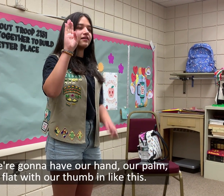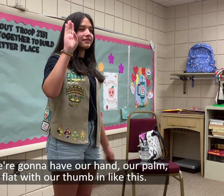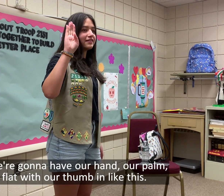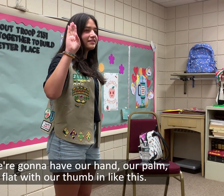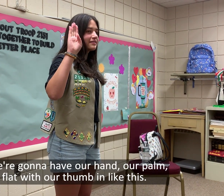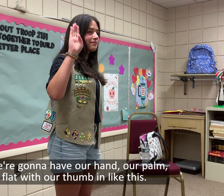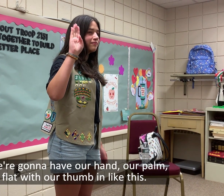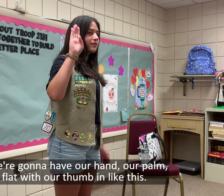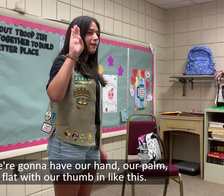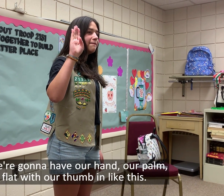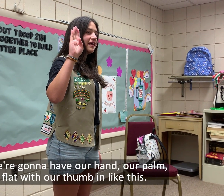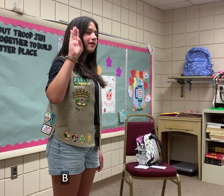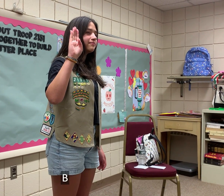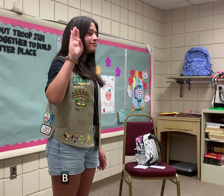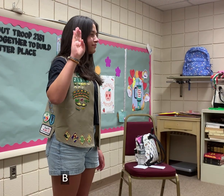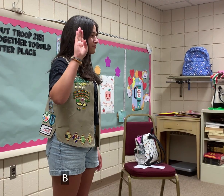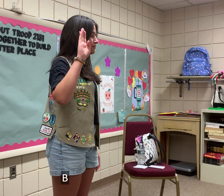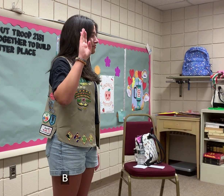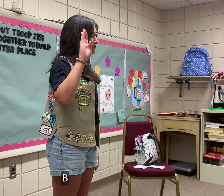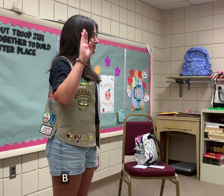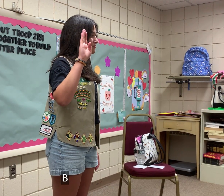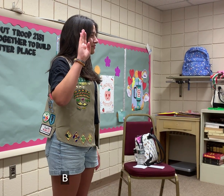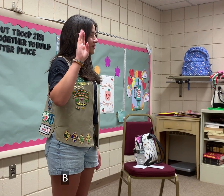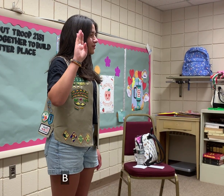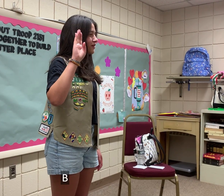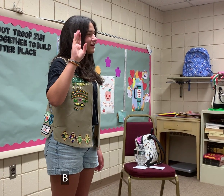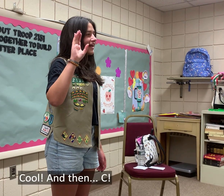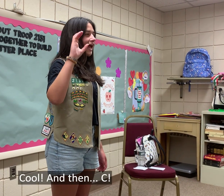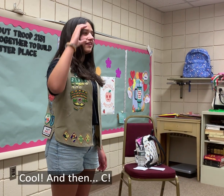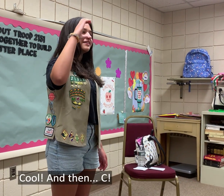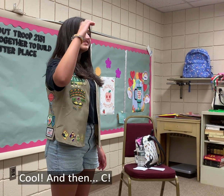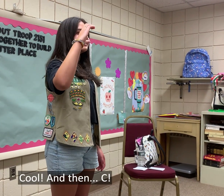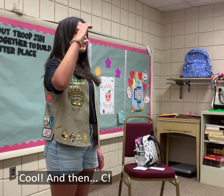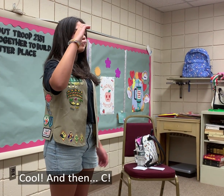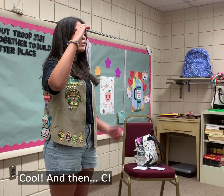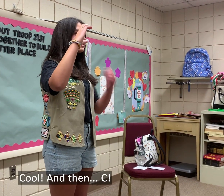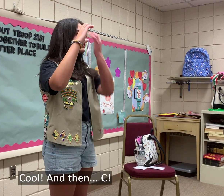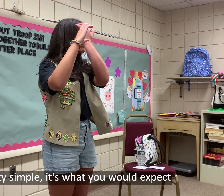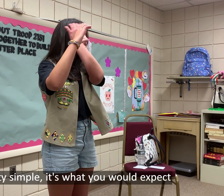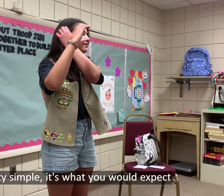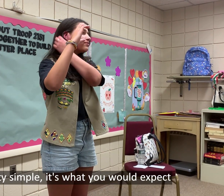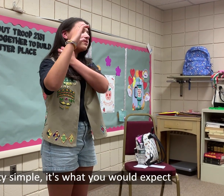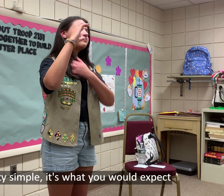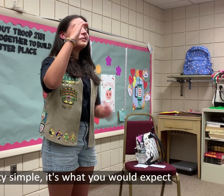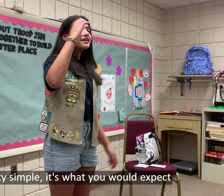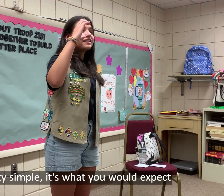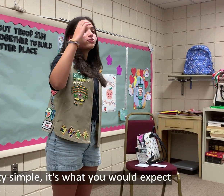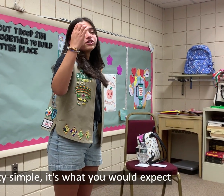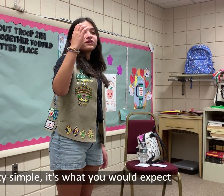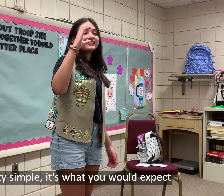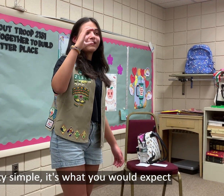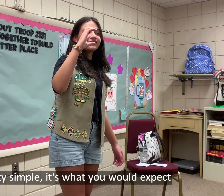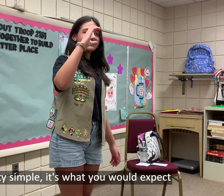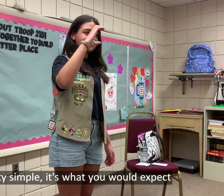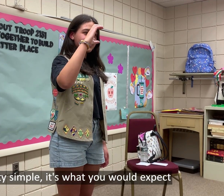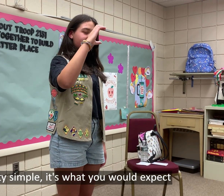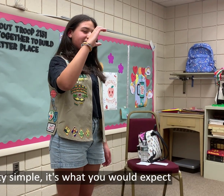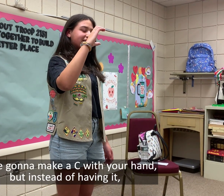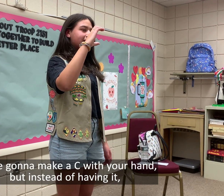this. B. Cool. And then C. C is pretty simple. It's what you would expect. You're gonna make a C with your